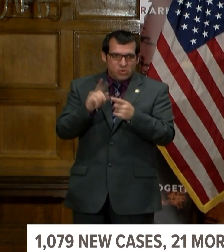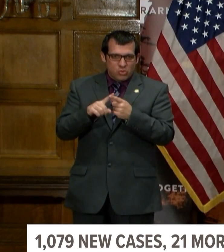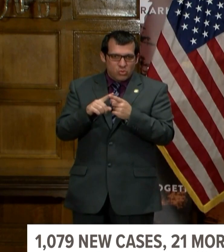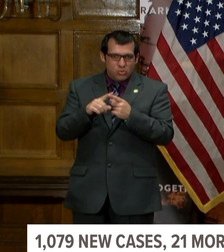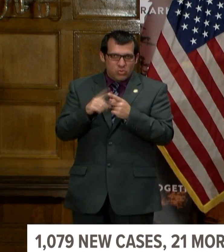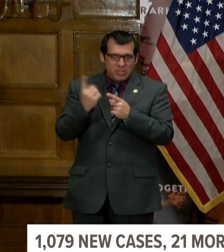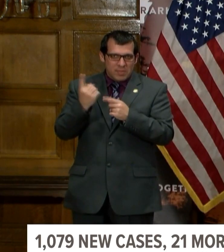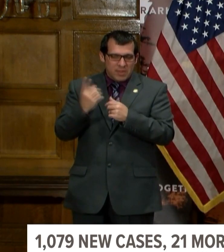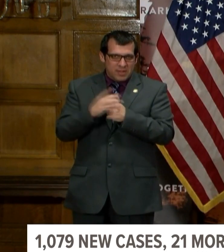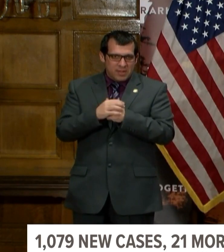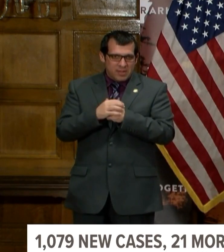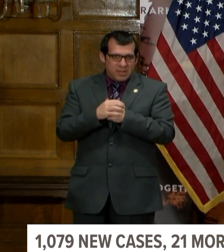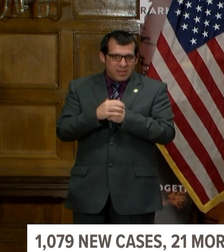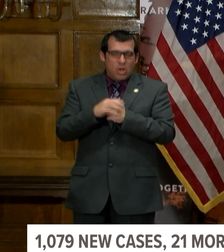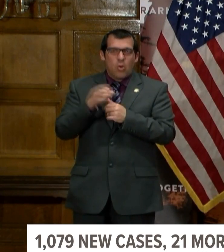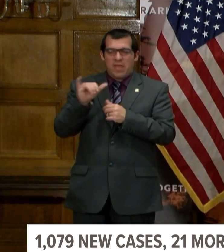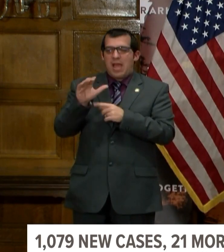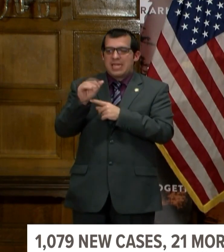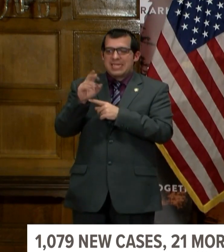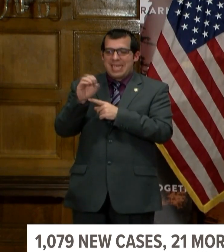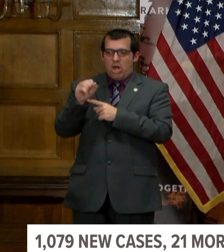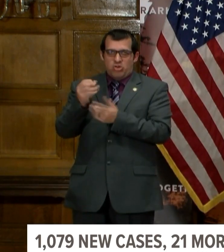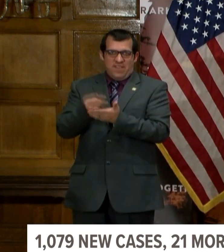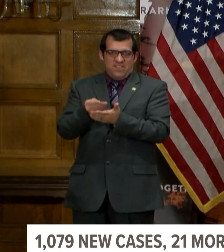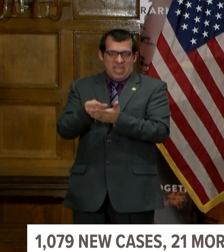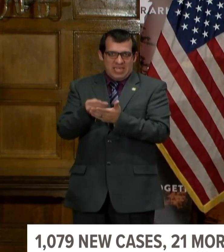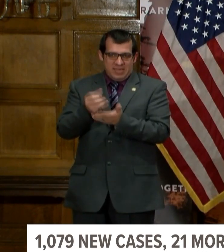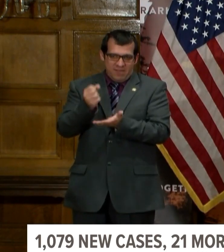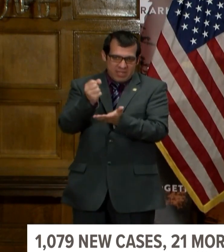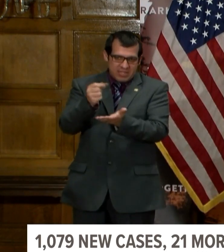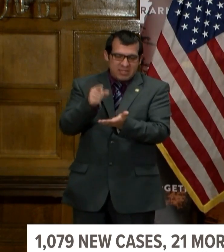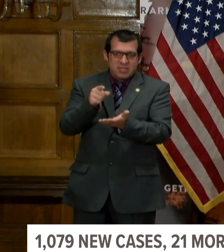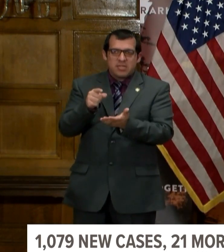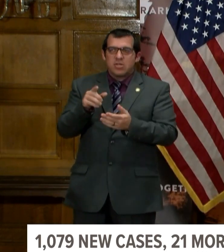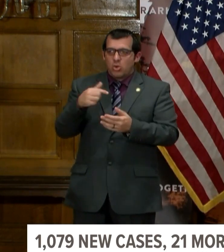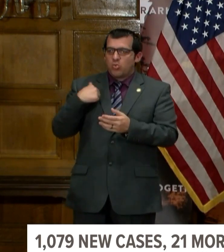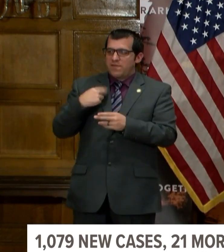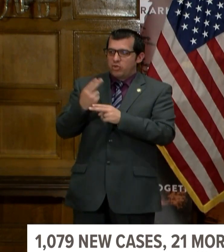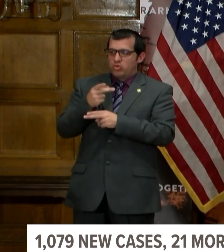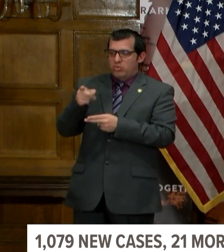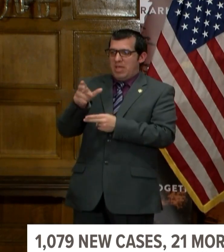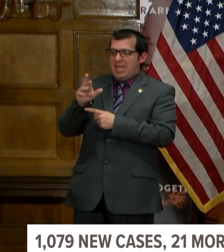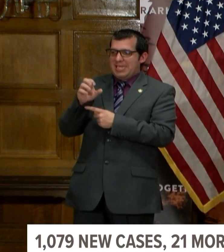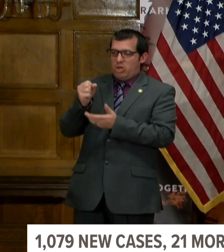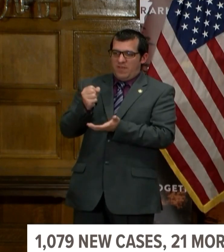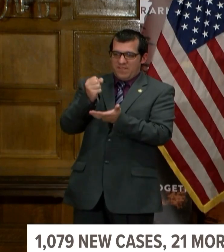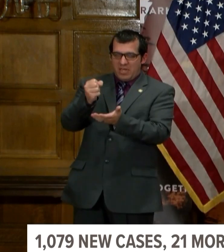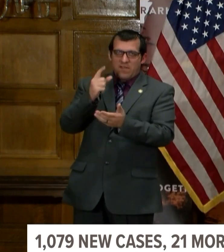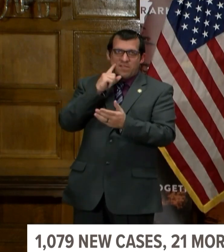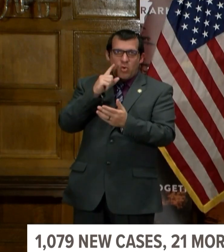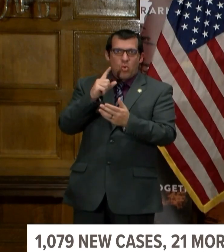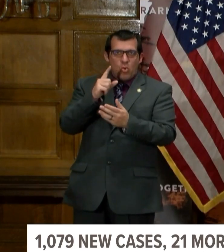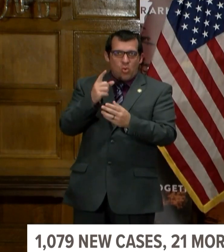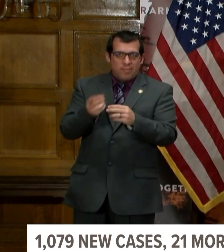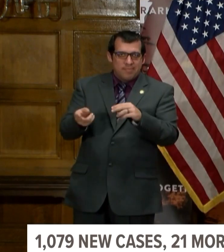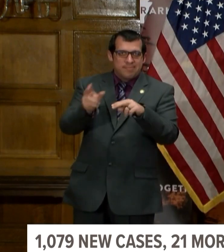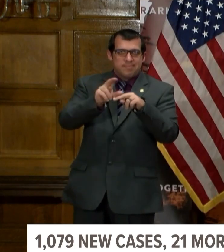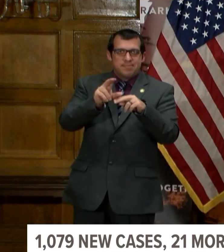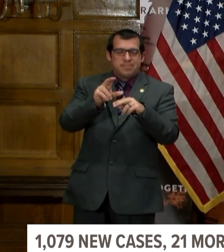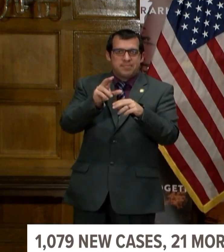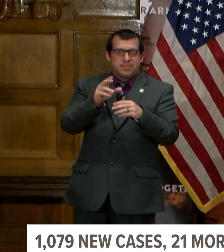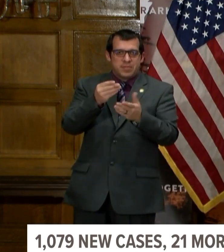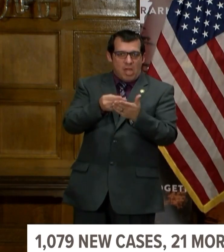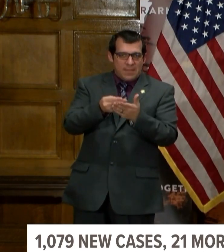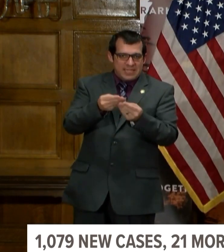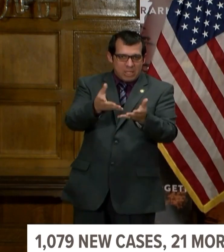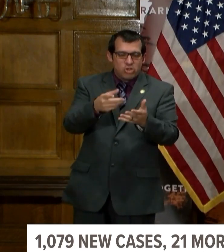Well, we've utilized the CARES funding for extra compensation for those that in the healthcare field that deal